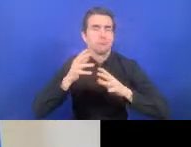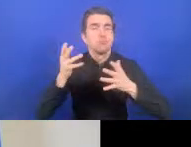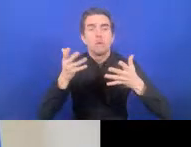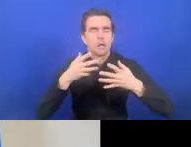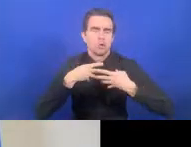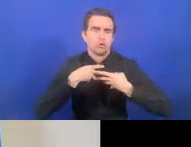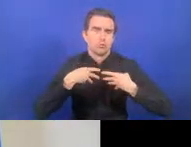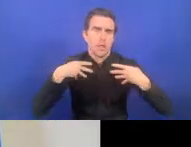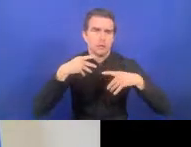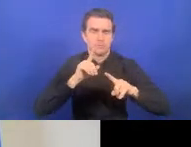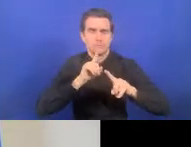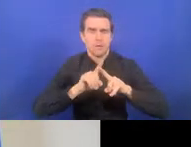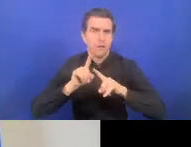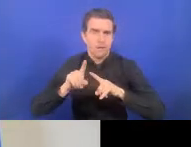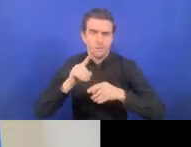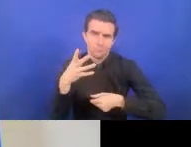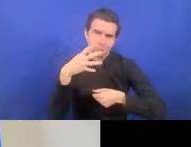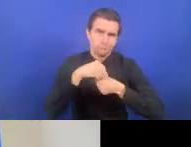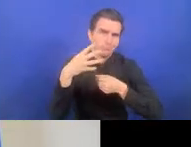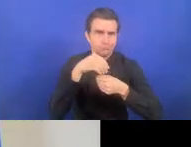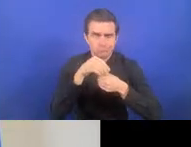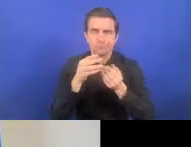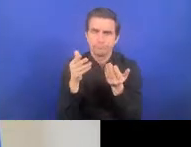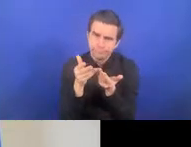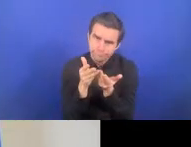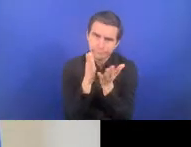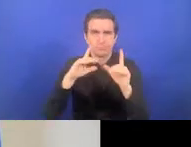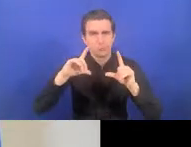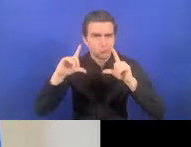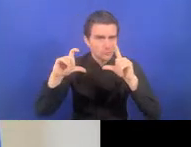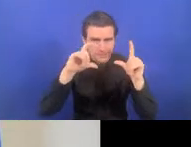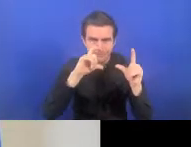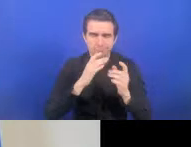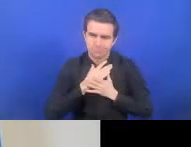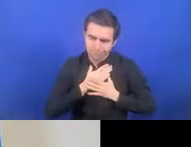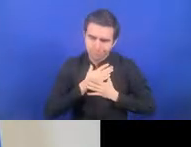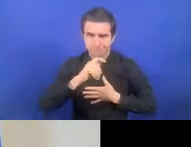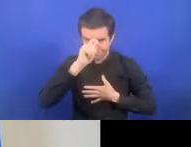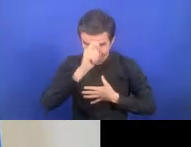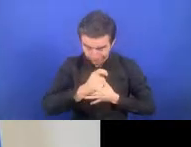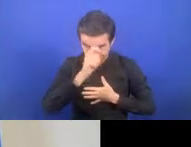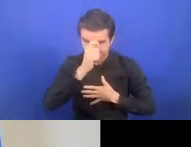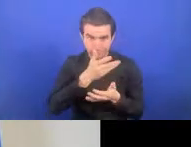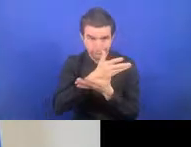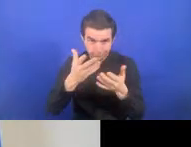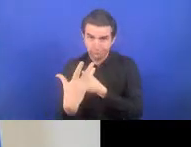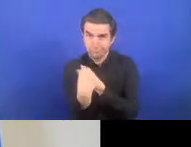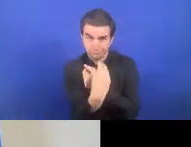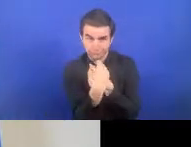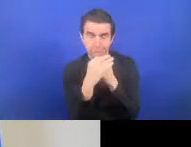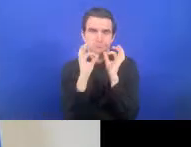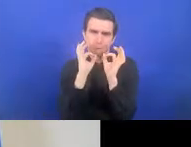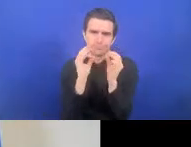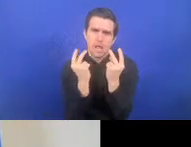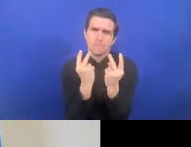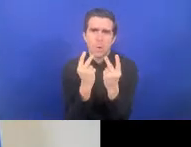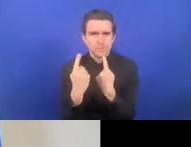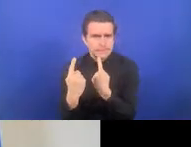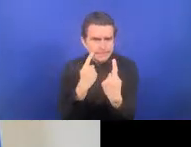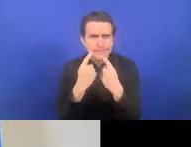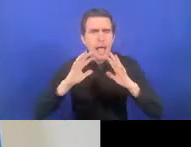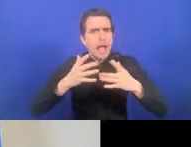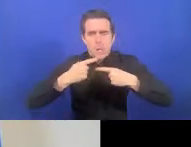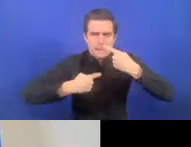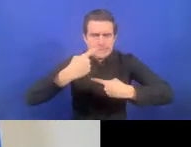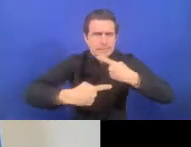address one of the most vital aspects of sustainable tourism development, gender equality. The benefits of achieving